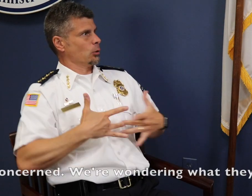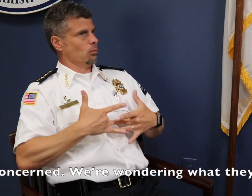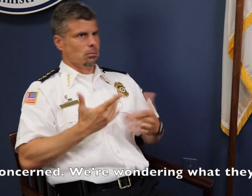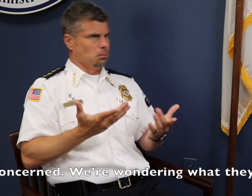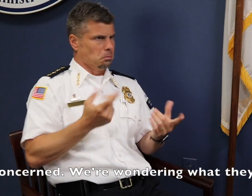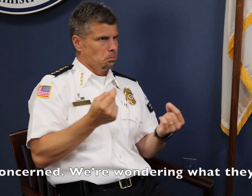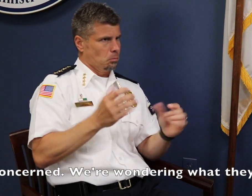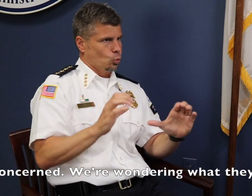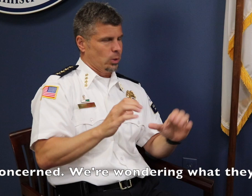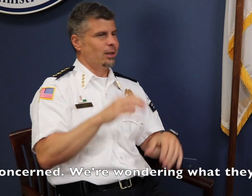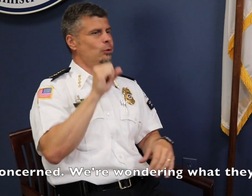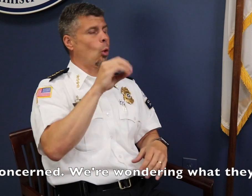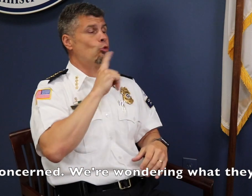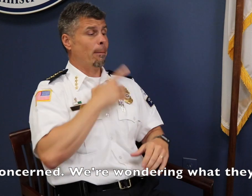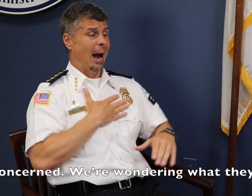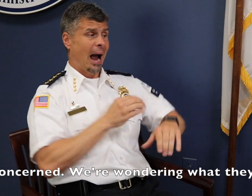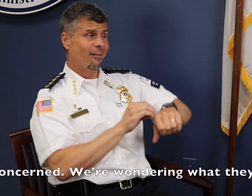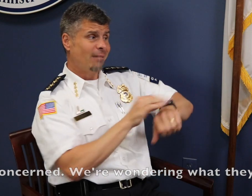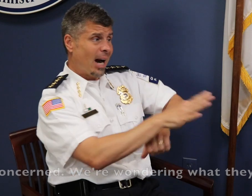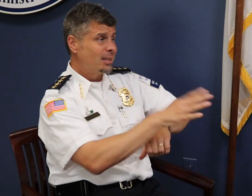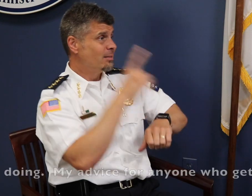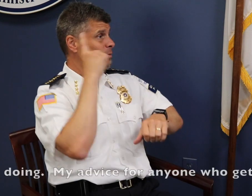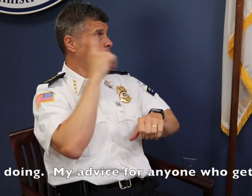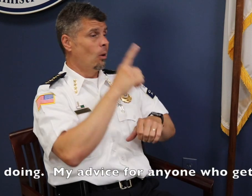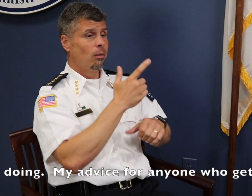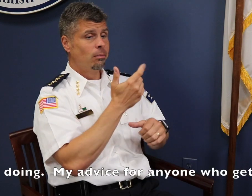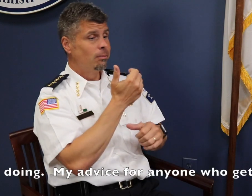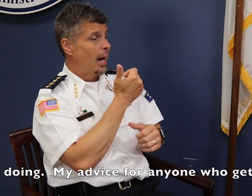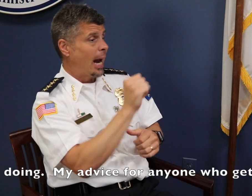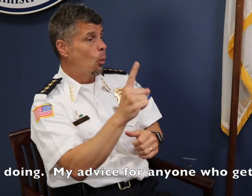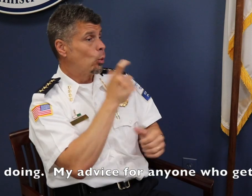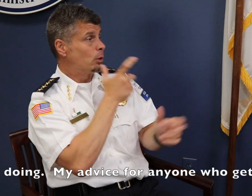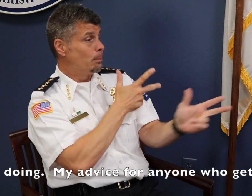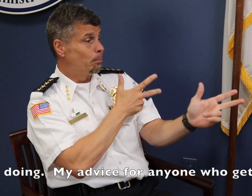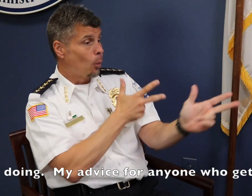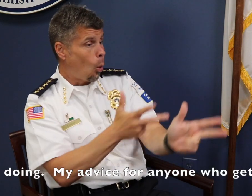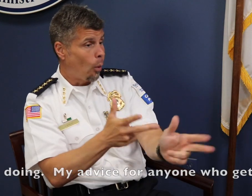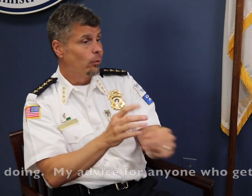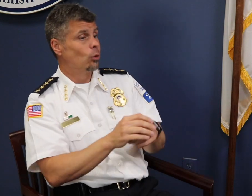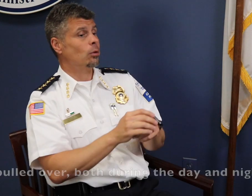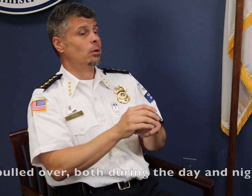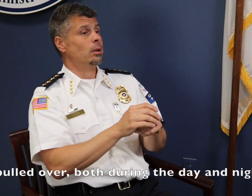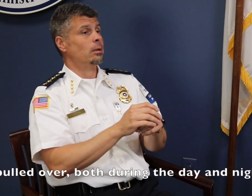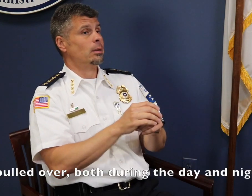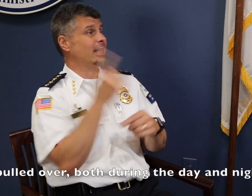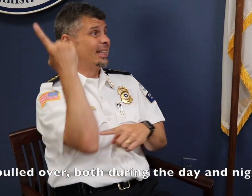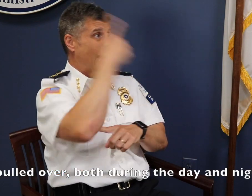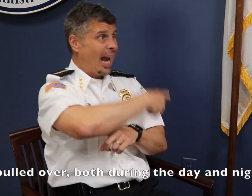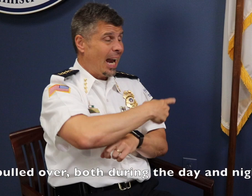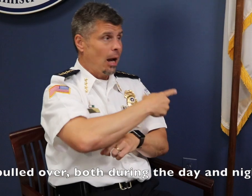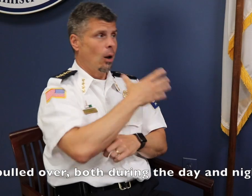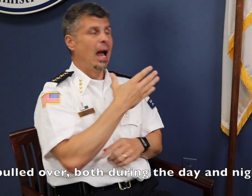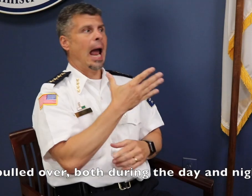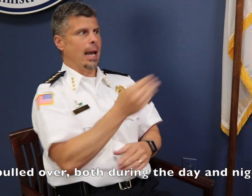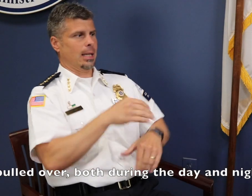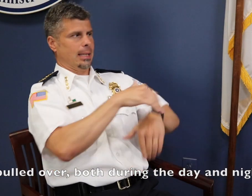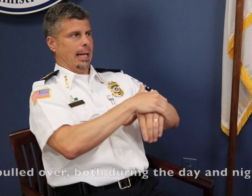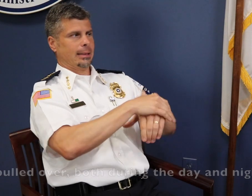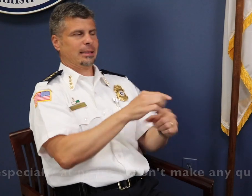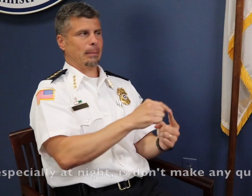bending down, we become a little concerned. We're wondering what they're doing. So my advice for anyone who gets pulled over, both during the